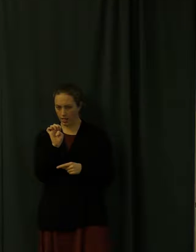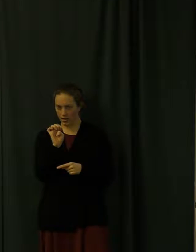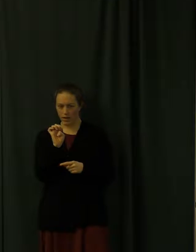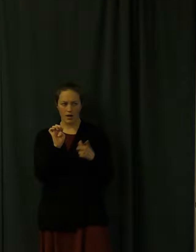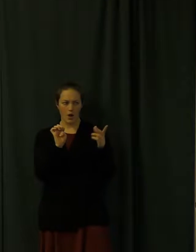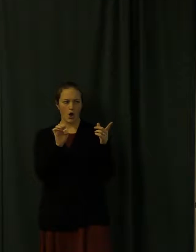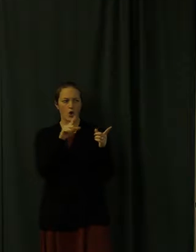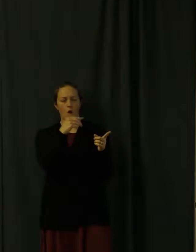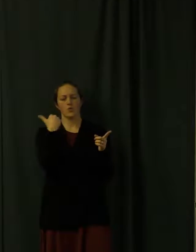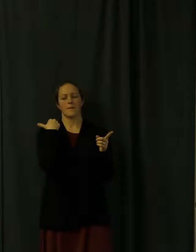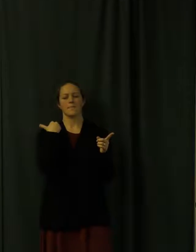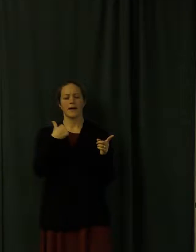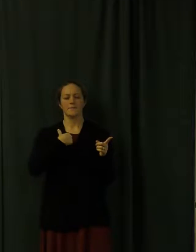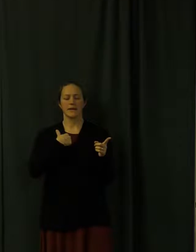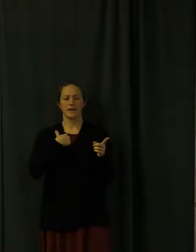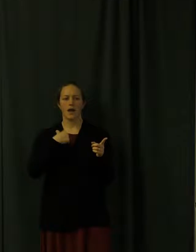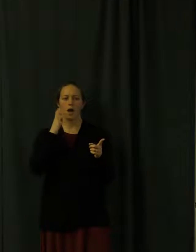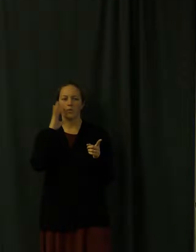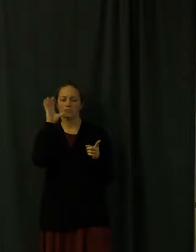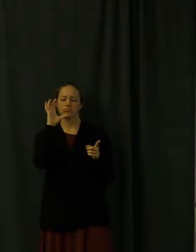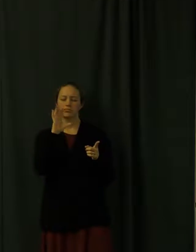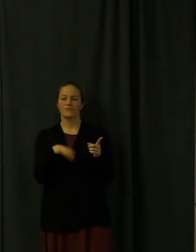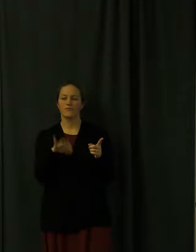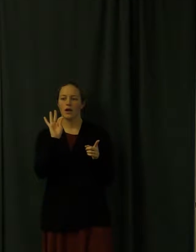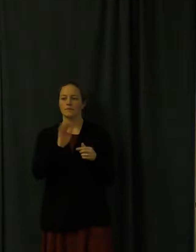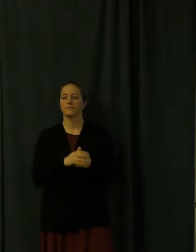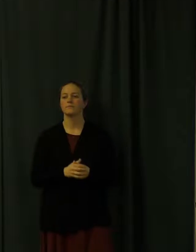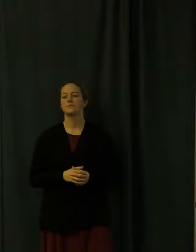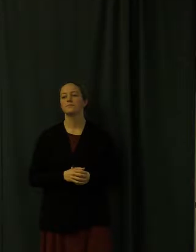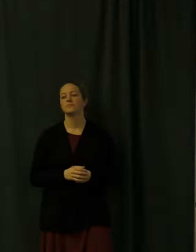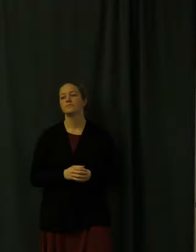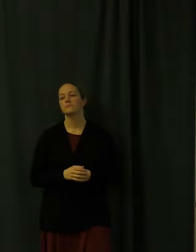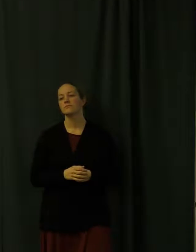I'll remind me when we get a break. Look at that. Yeah.